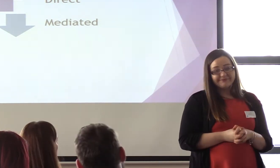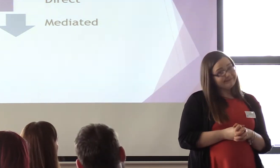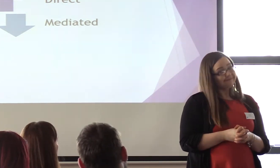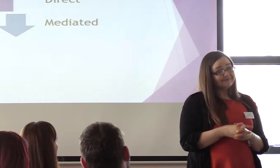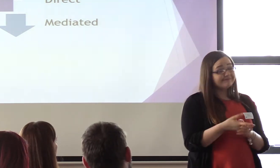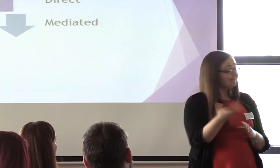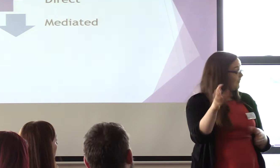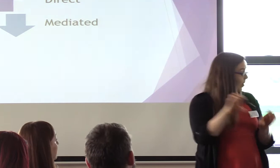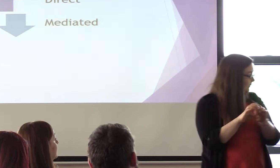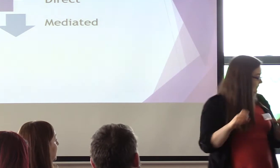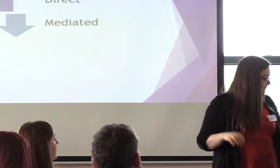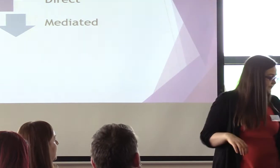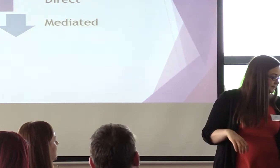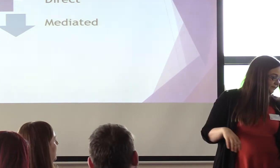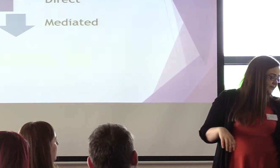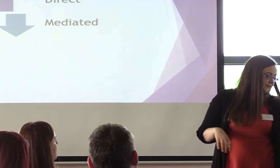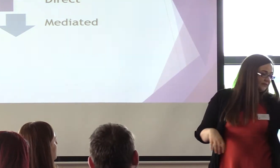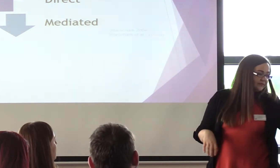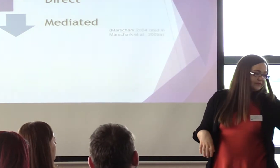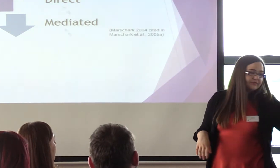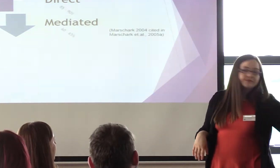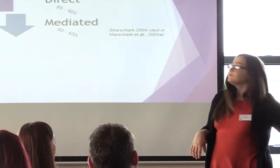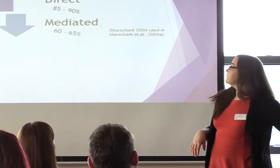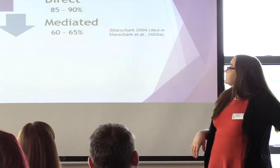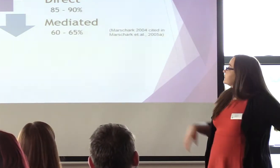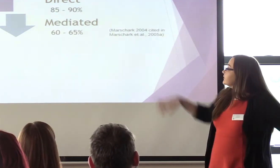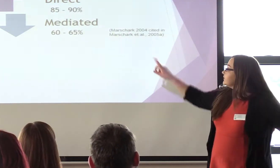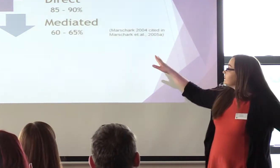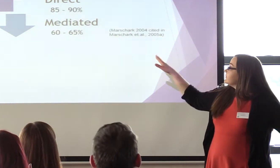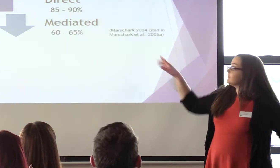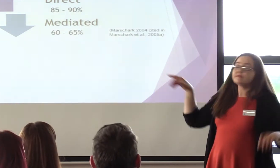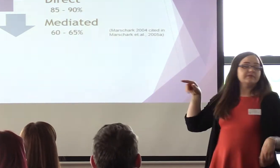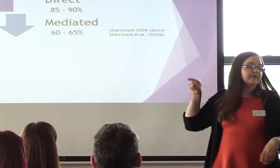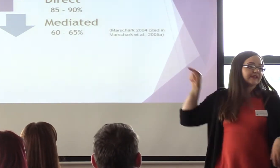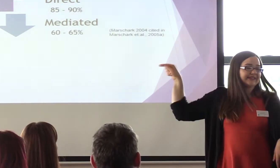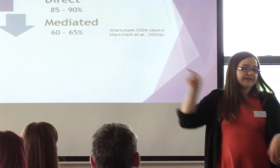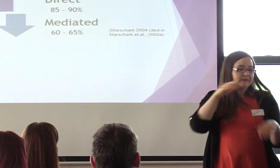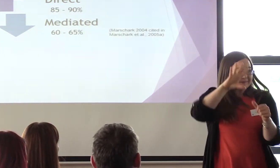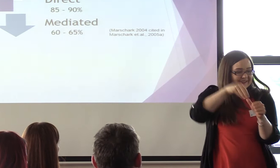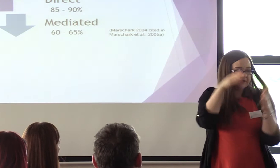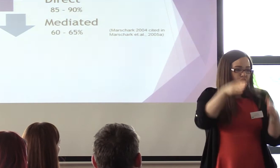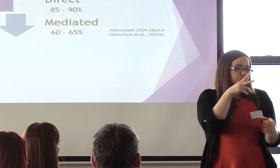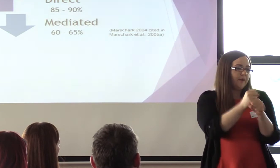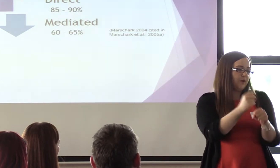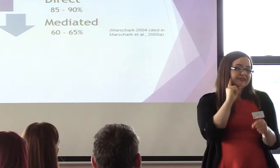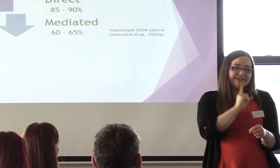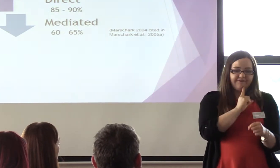60%? Yeah, in and around, yeah, you're close. So this